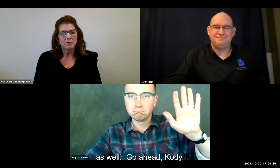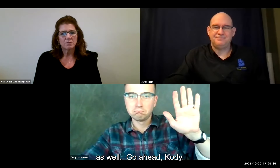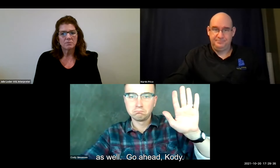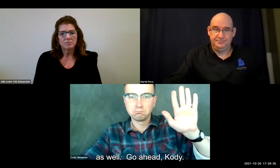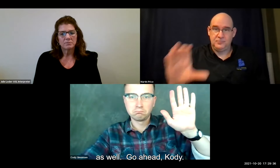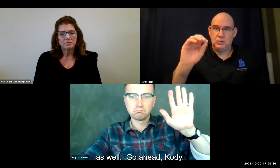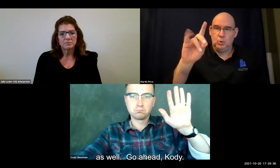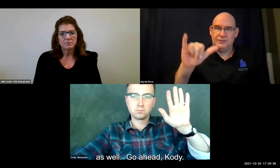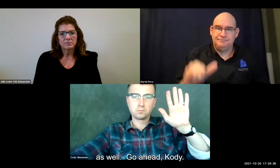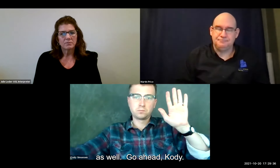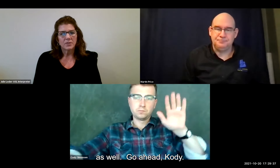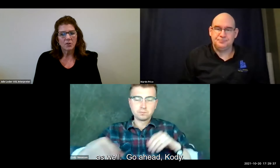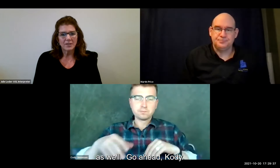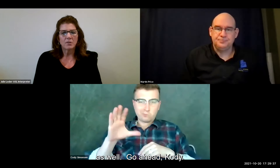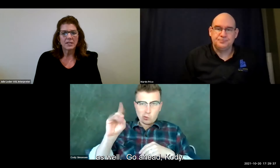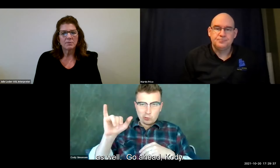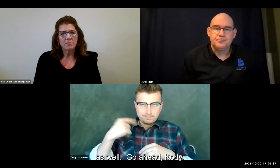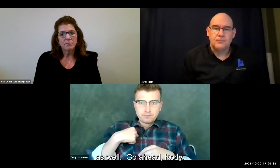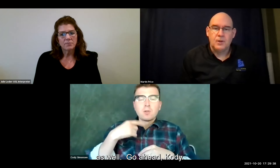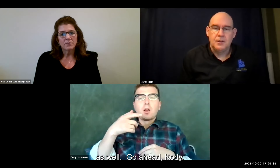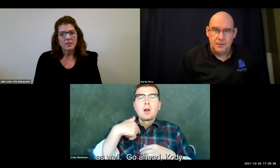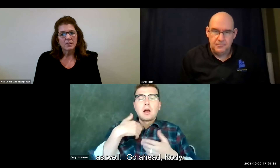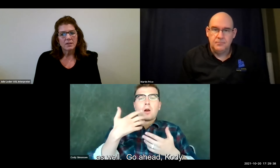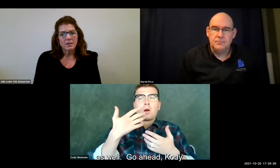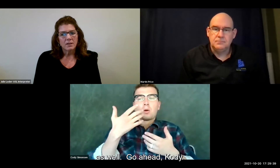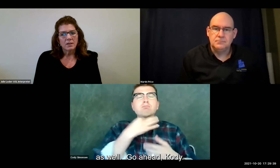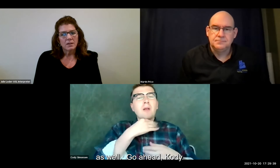well. Go ahead, Cody.